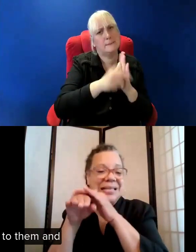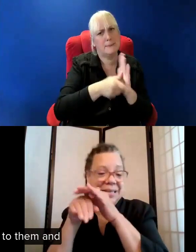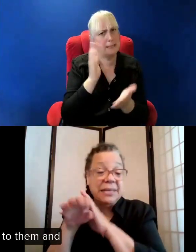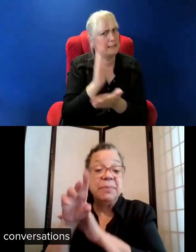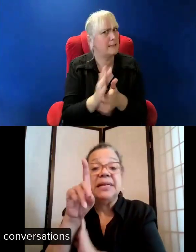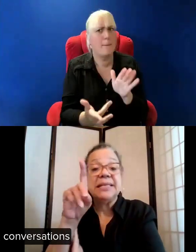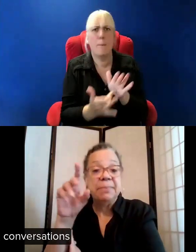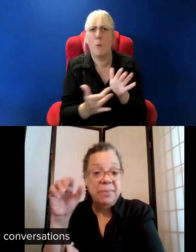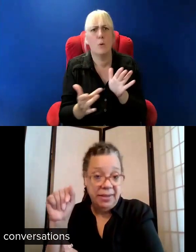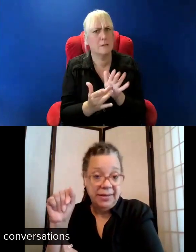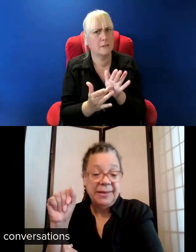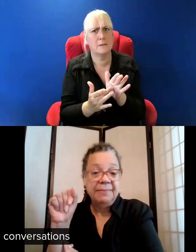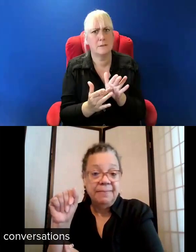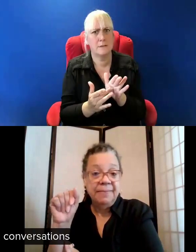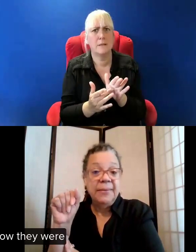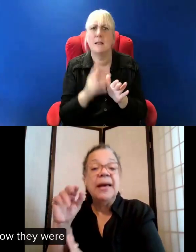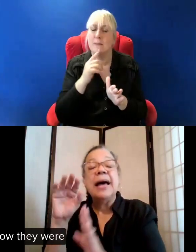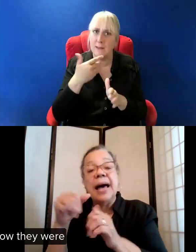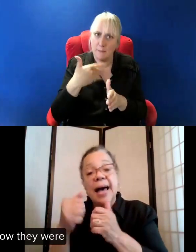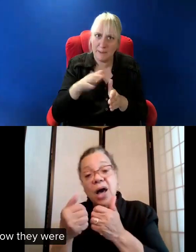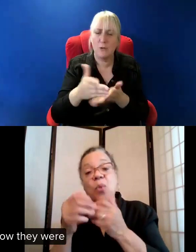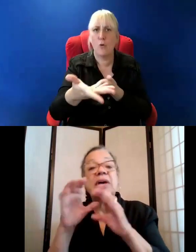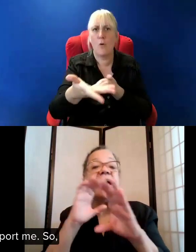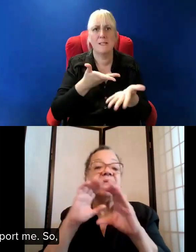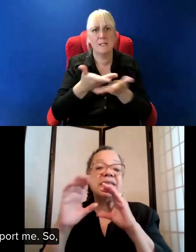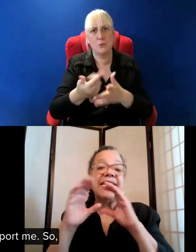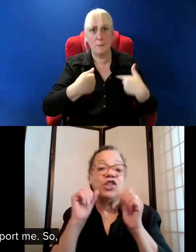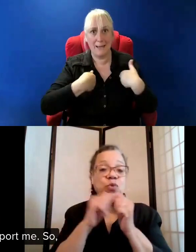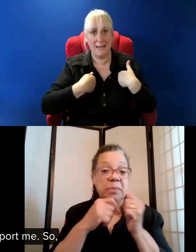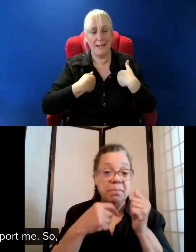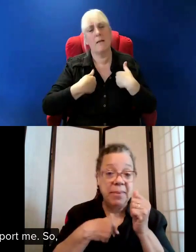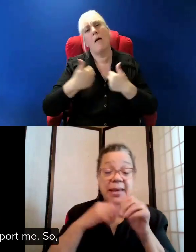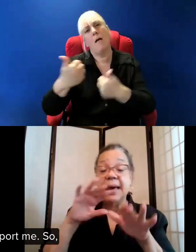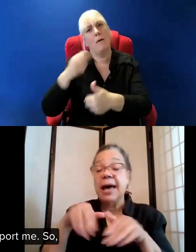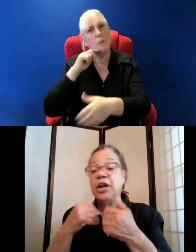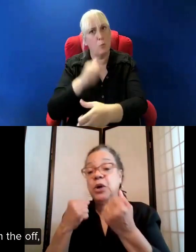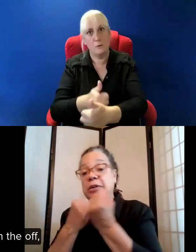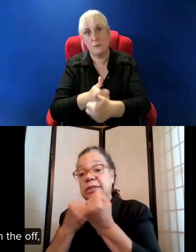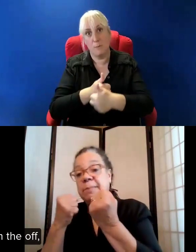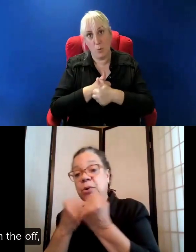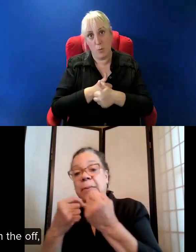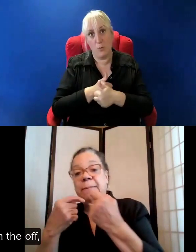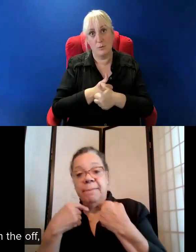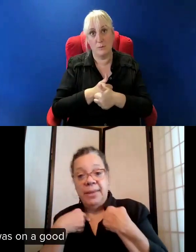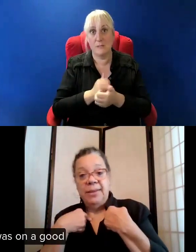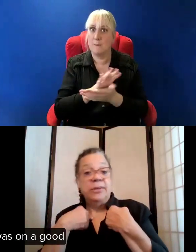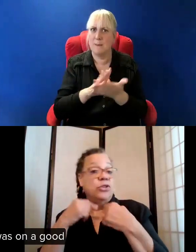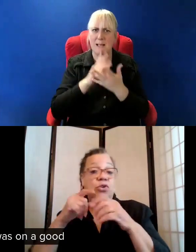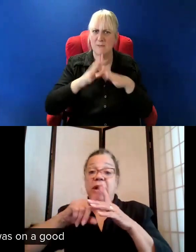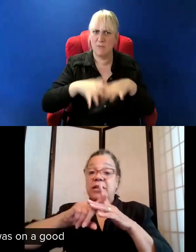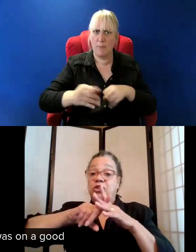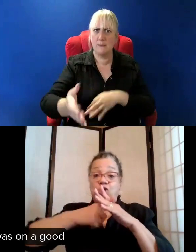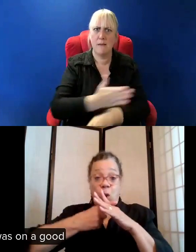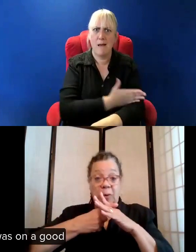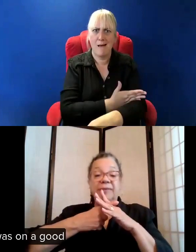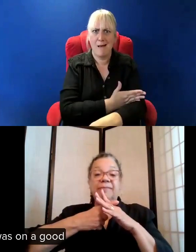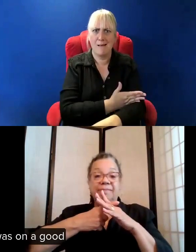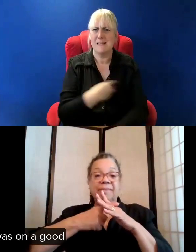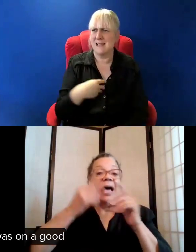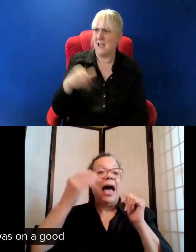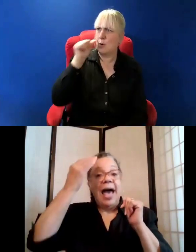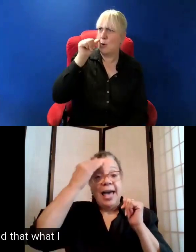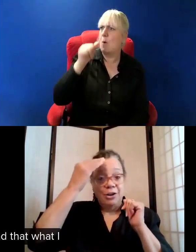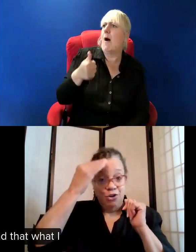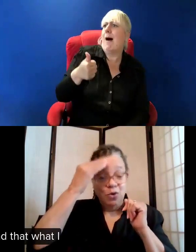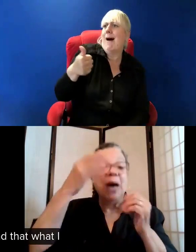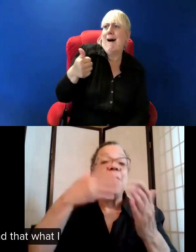was to them, and how they'd had conversations with me and how they were going to support me. So right from the off, I knew that, I was